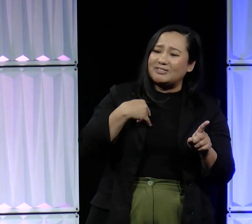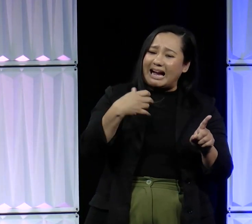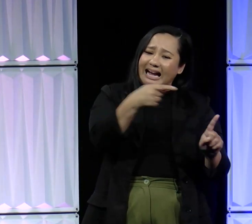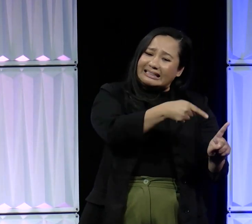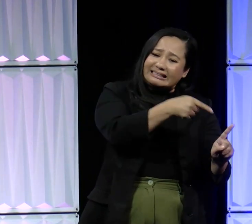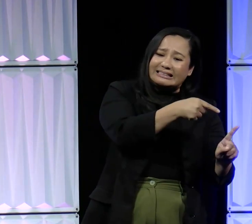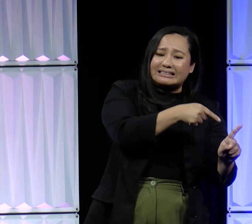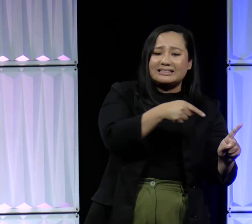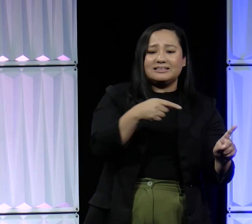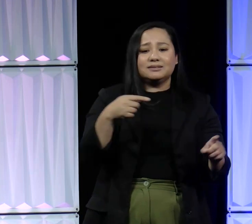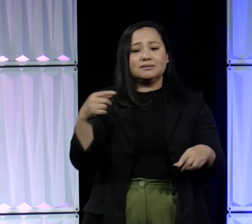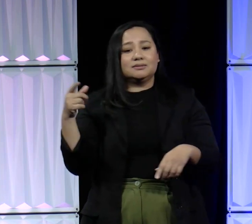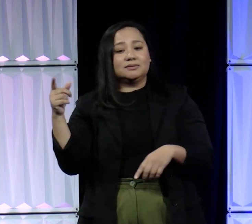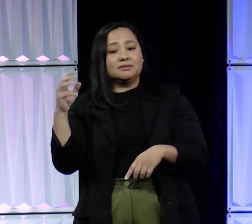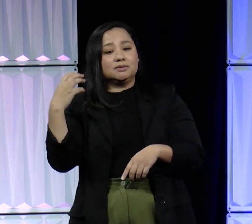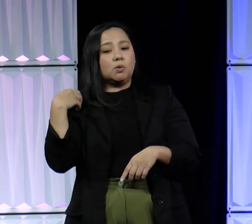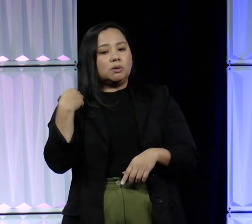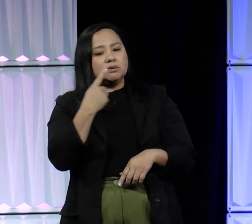much."